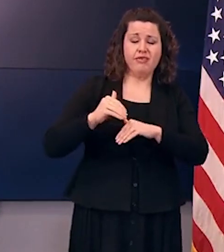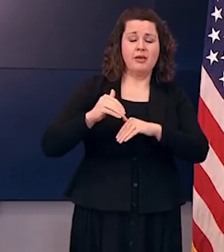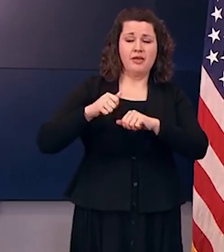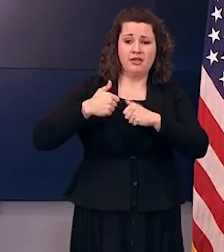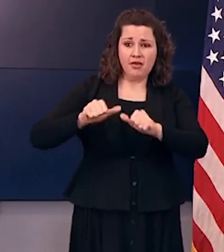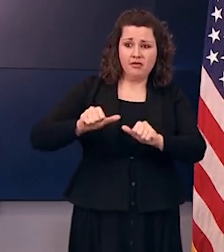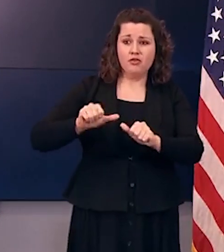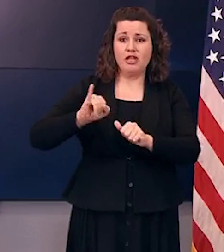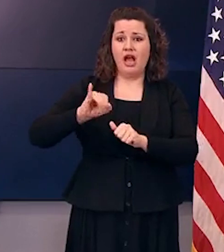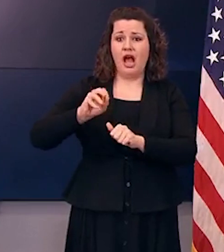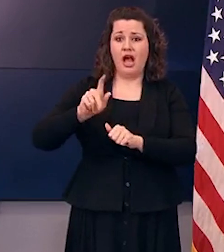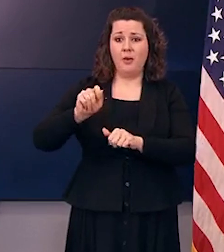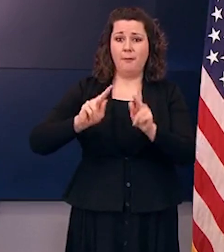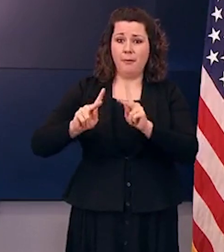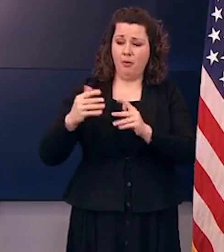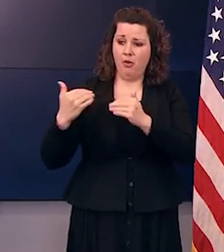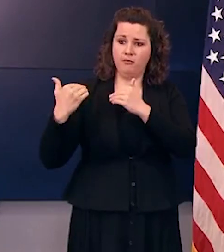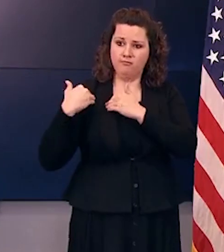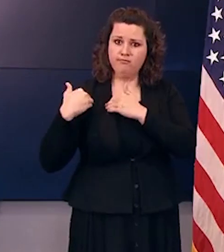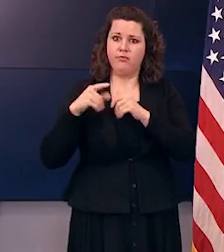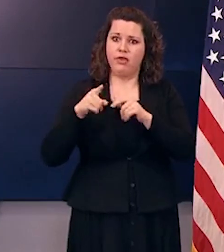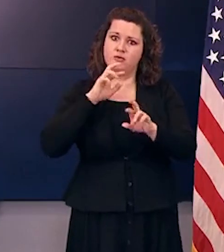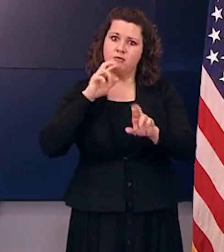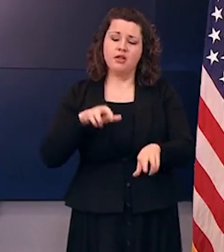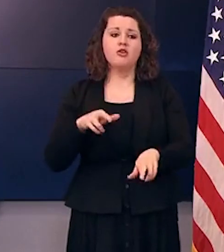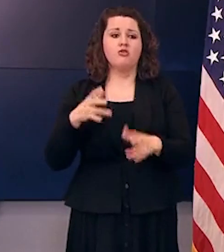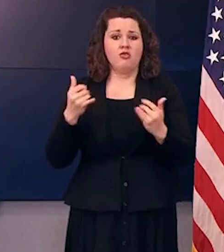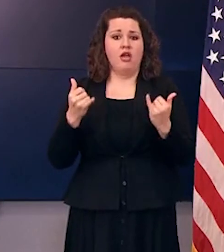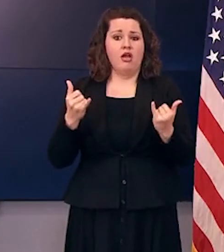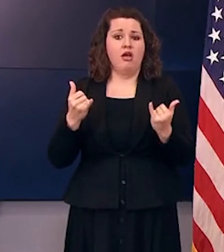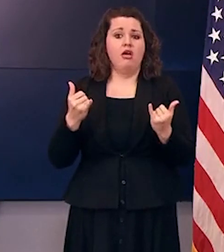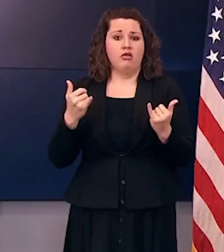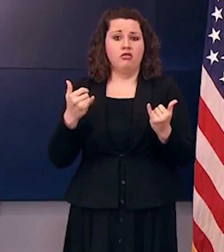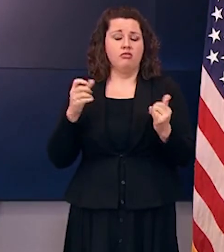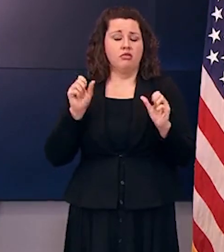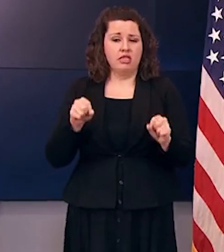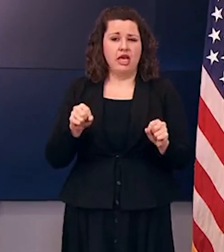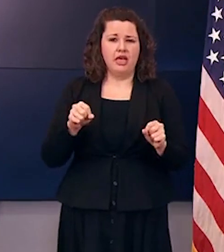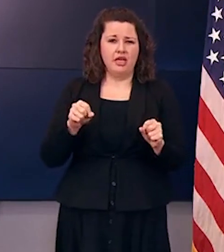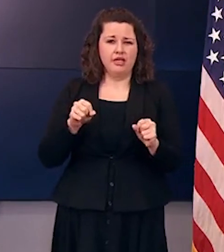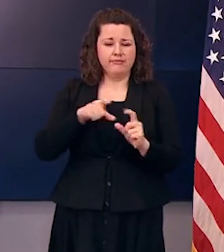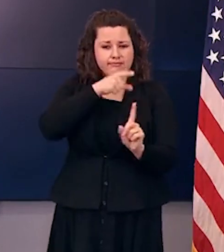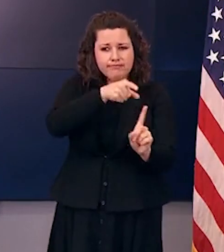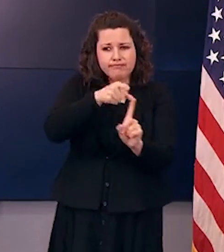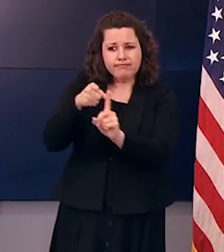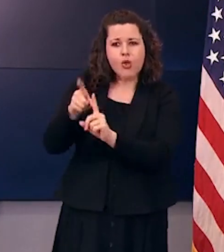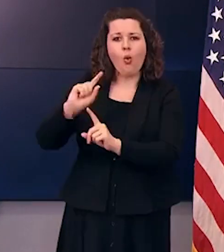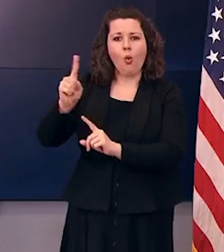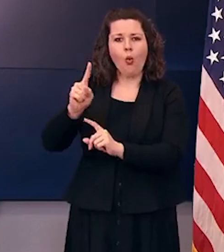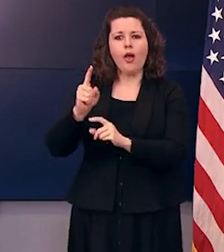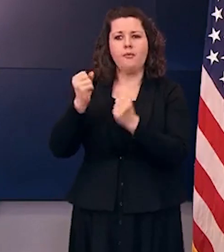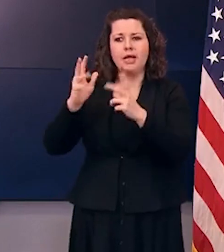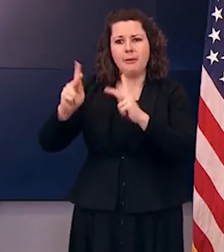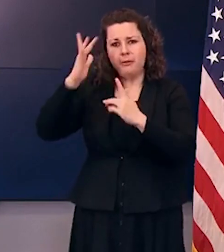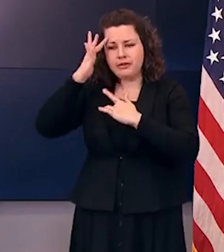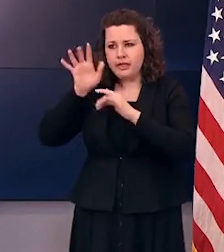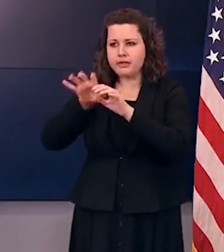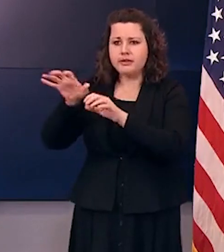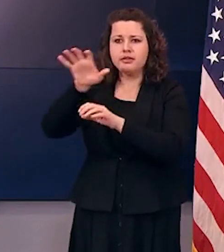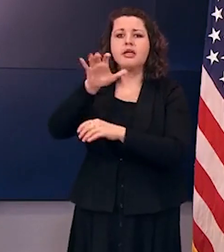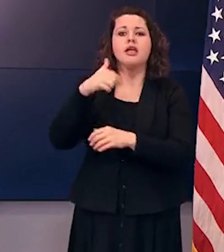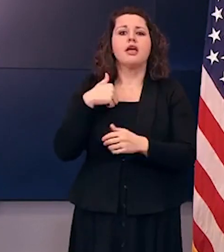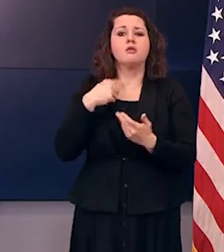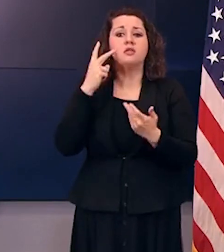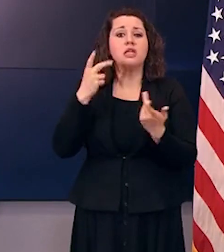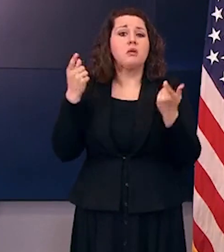really doing their part in responding, we are right now able to really kind of target where some of the hot spots are and what we're seeing